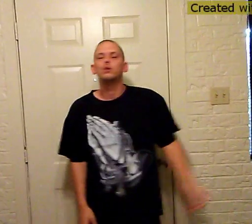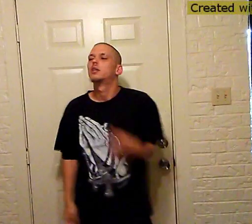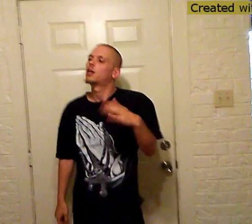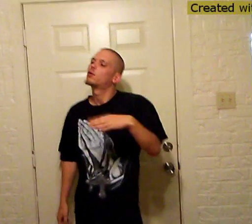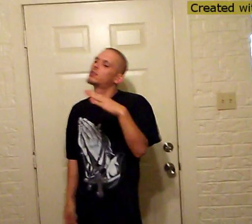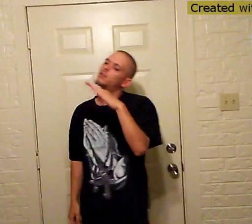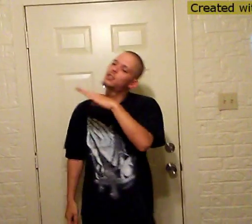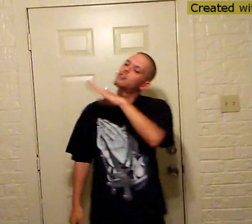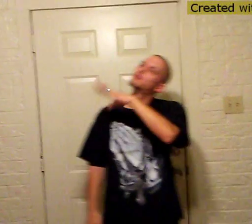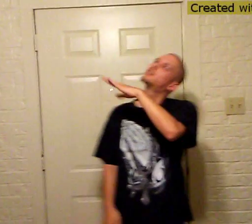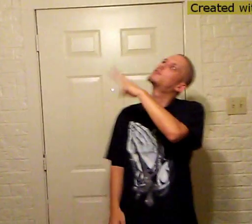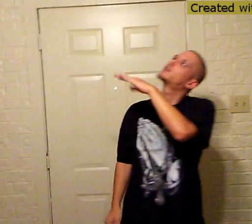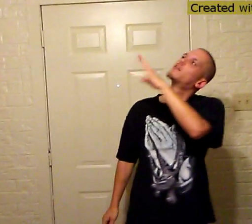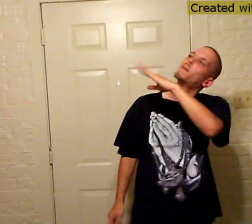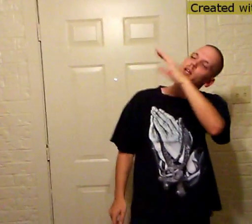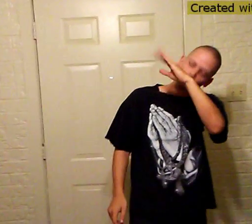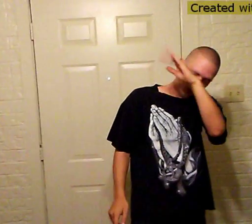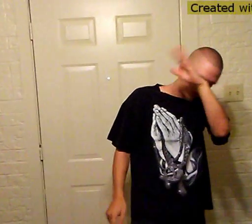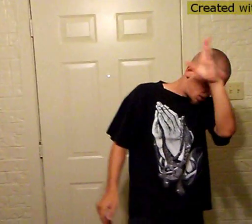through. Don't even judge me if you ever been through what I've been